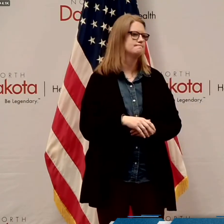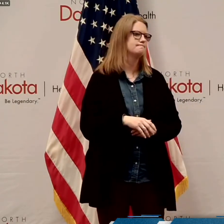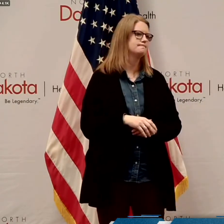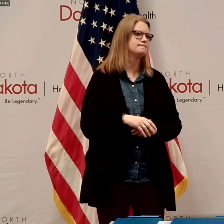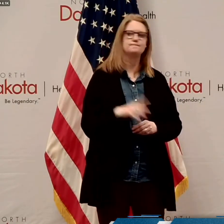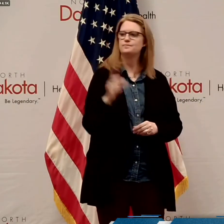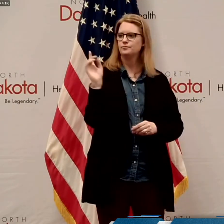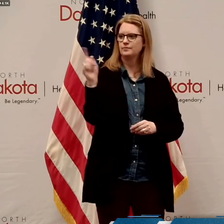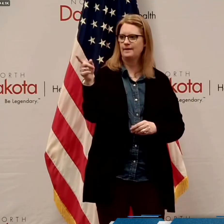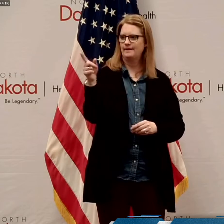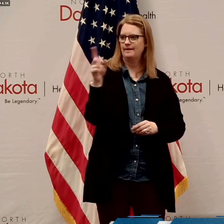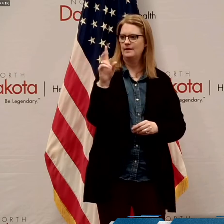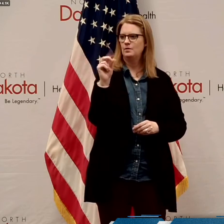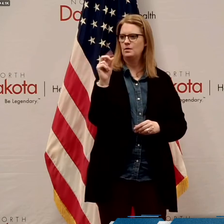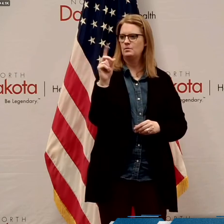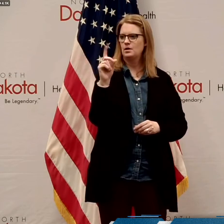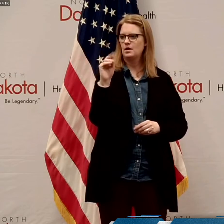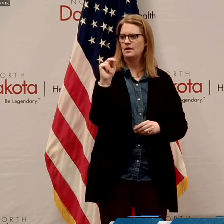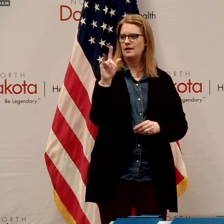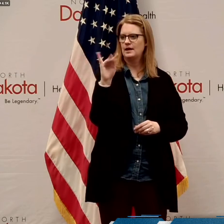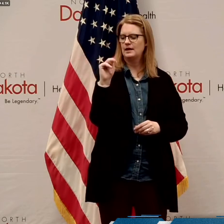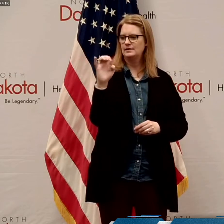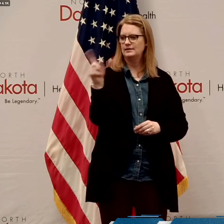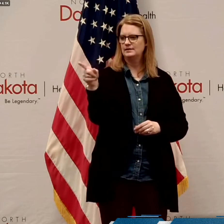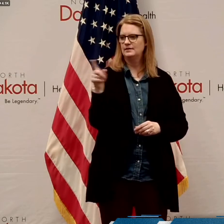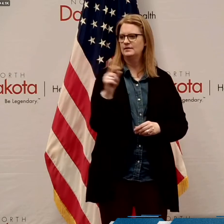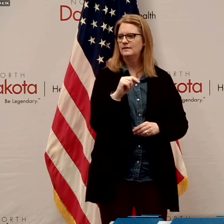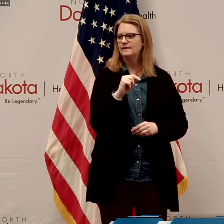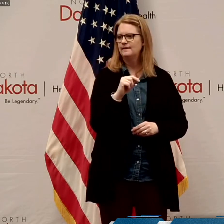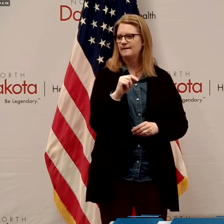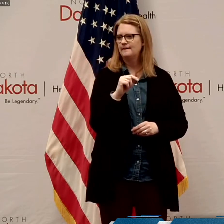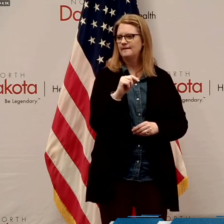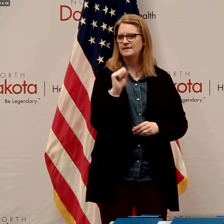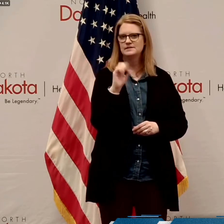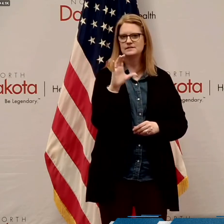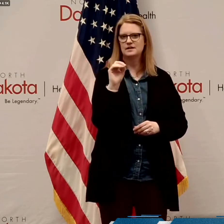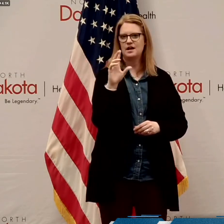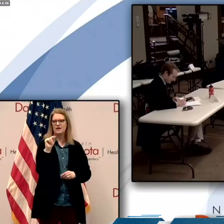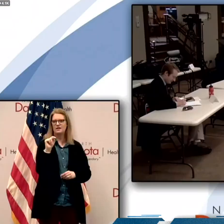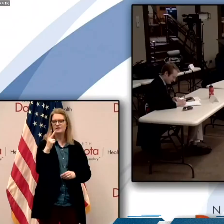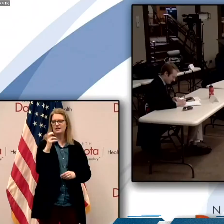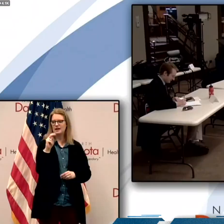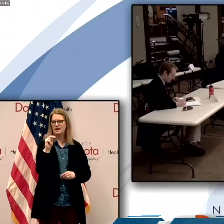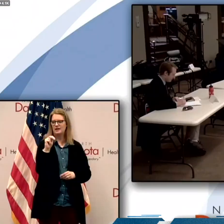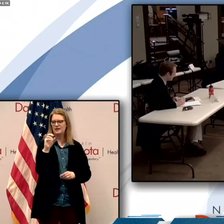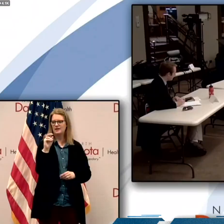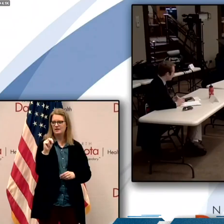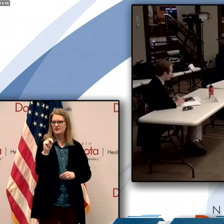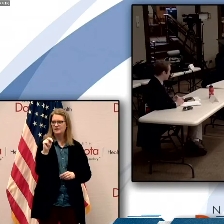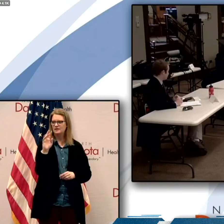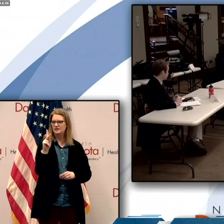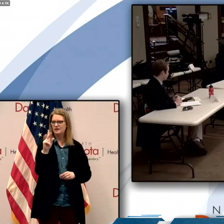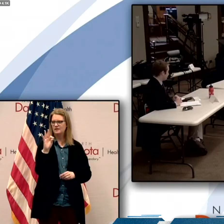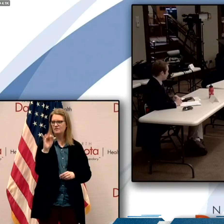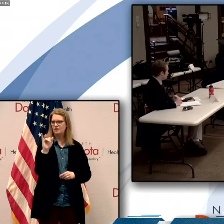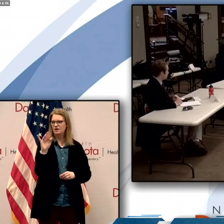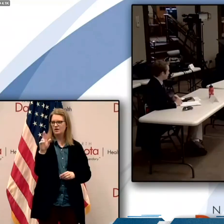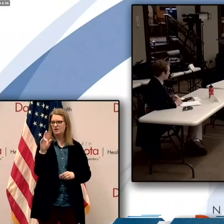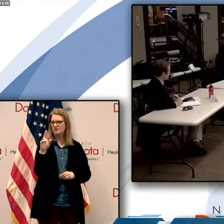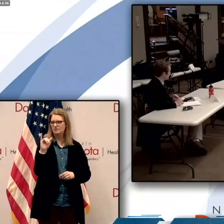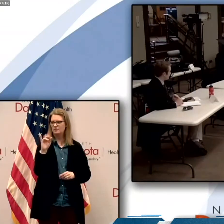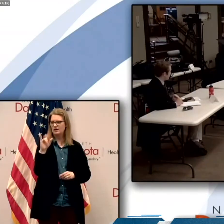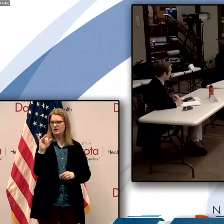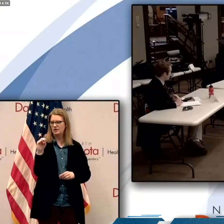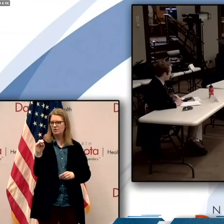Next up, anybody? One more online. Keep going. Scott Henn with WZFG KFYR Radio.